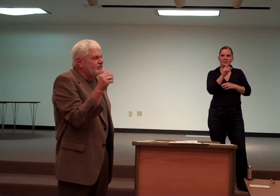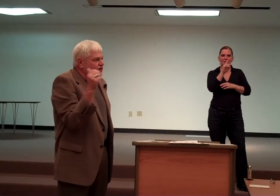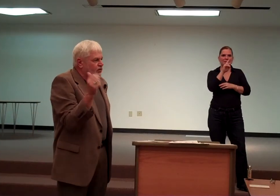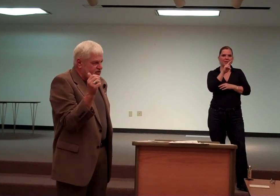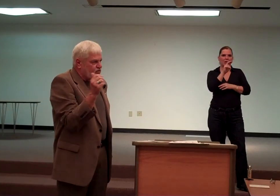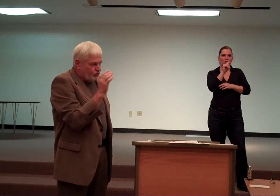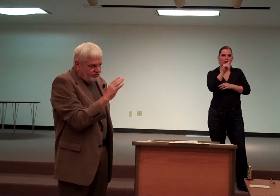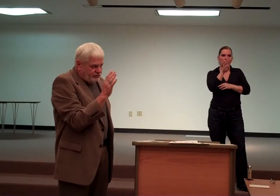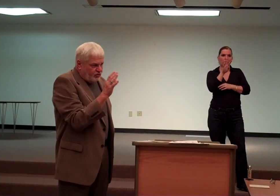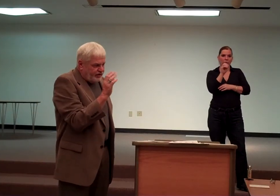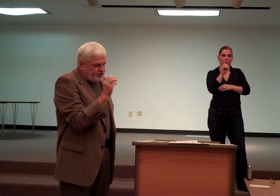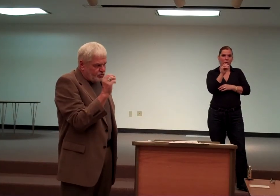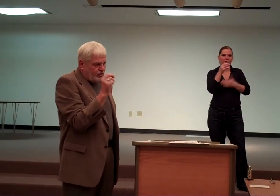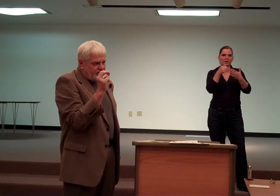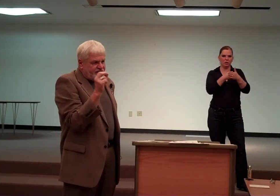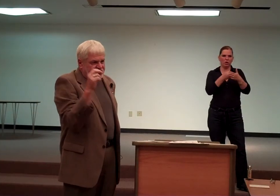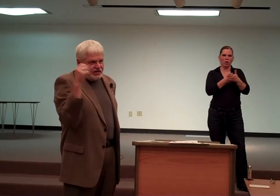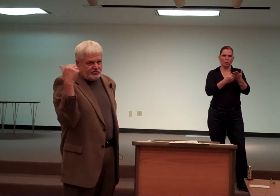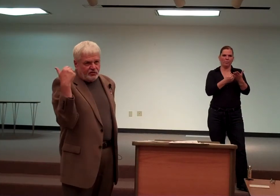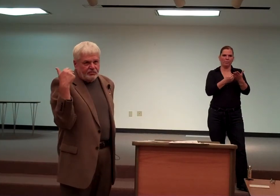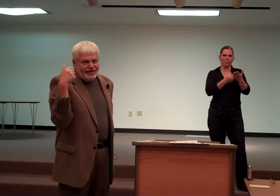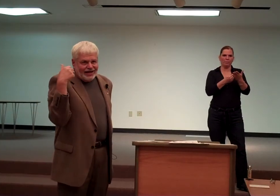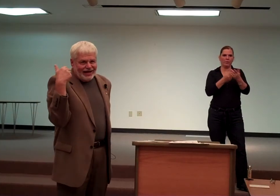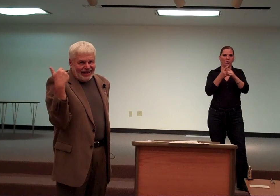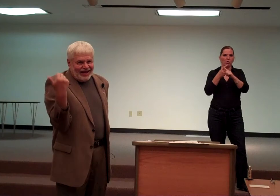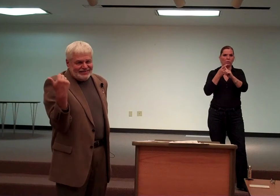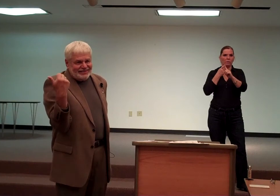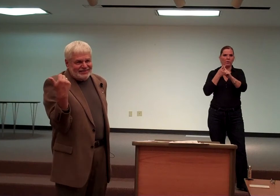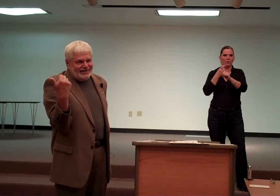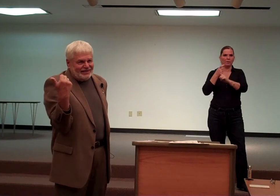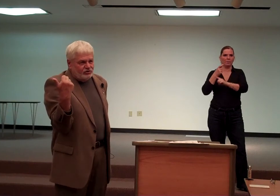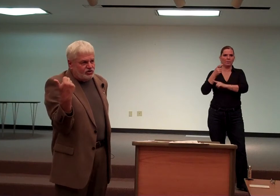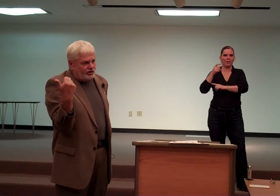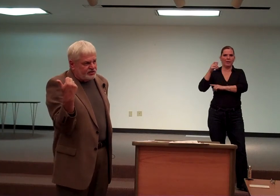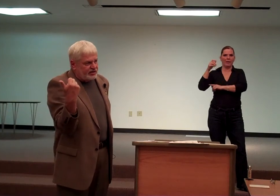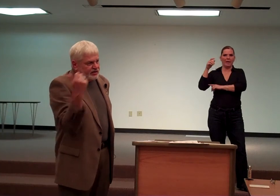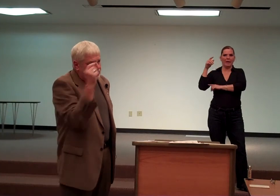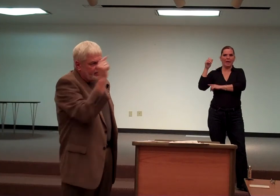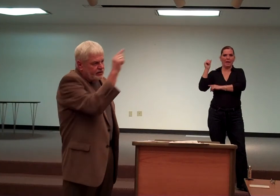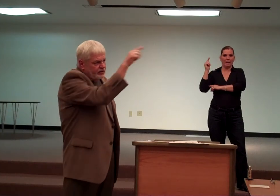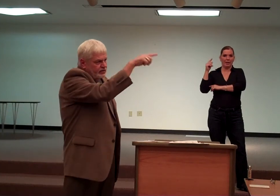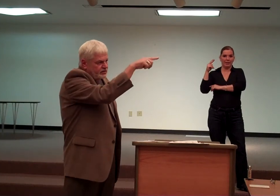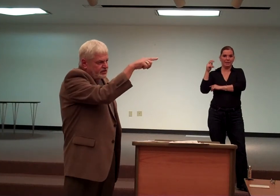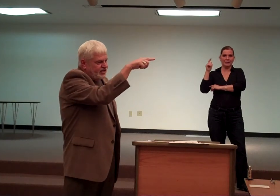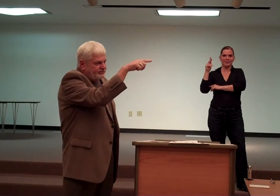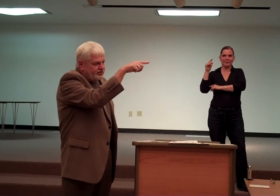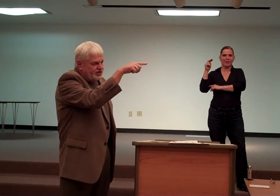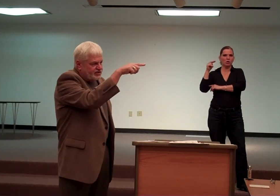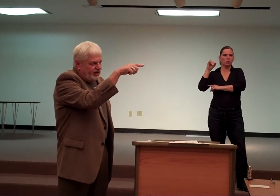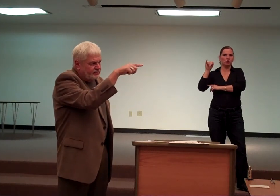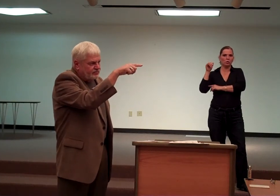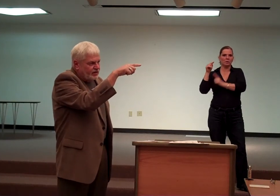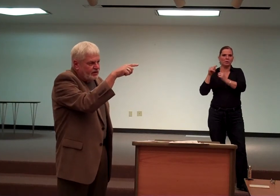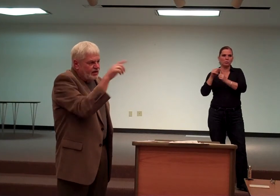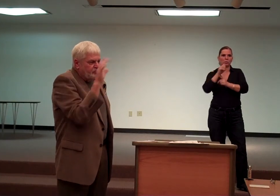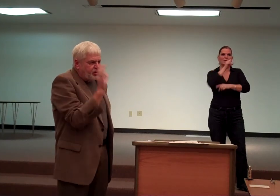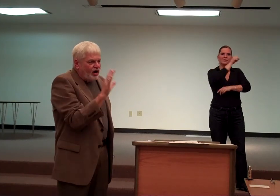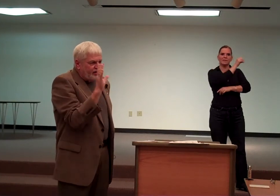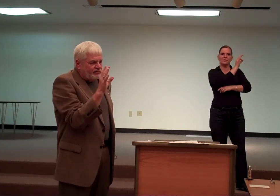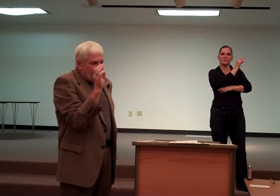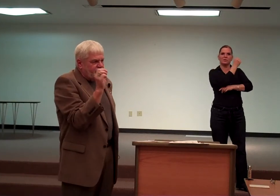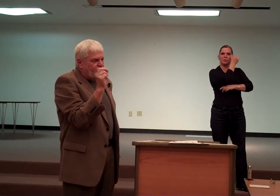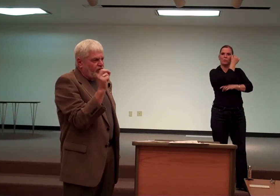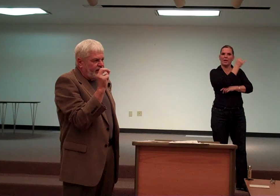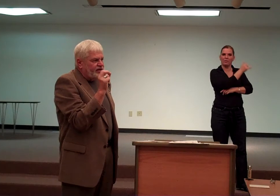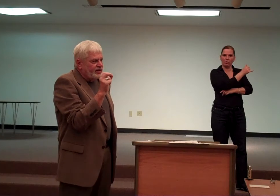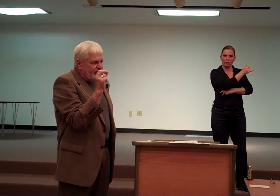is relatively recent. Route 40 is a road that extends from Atlantic City, New Jersey to San Francisco.